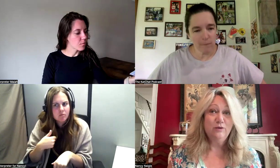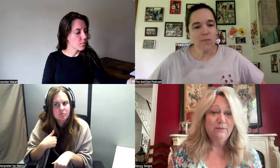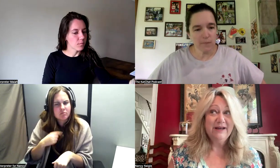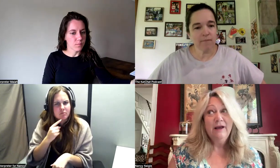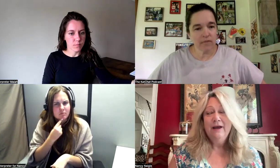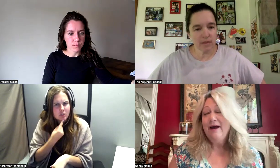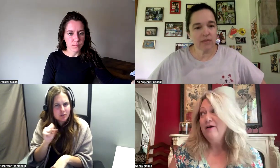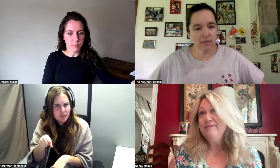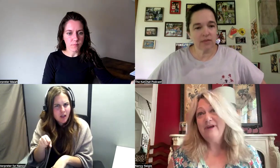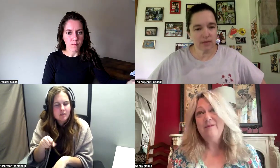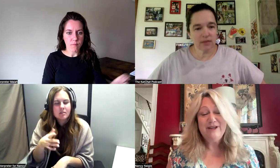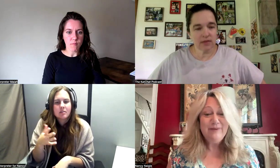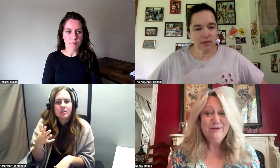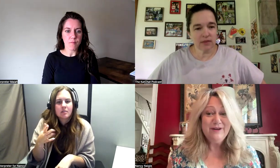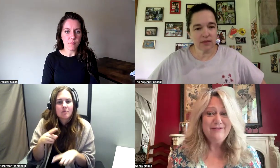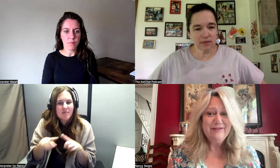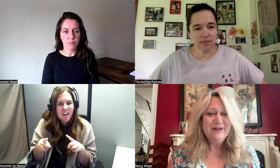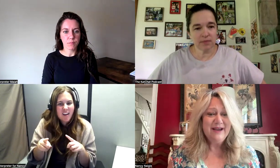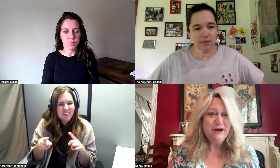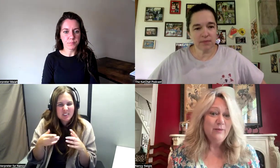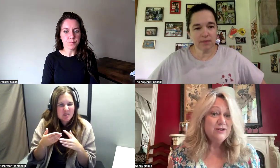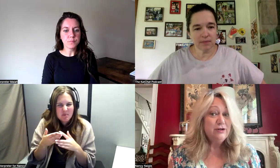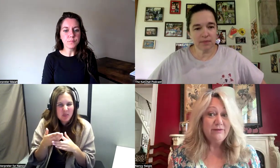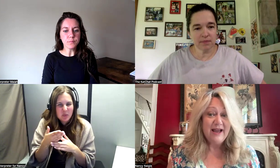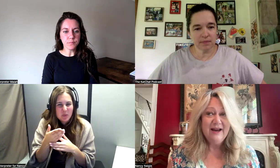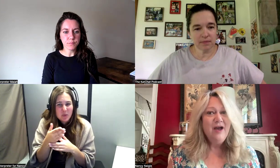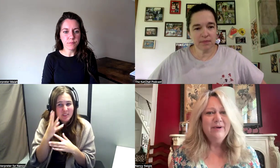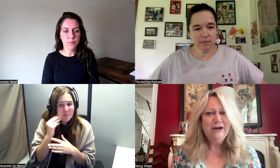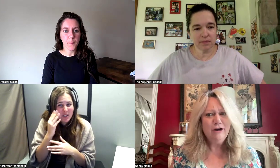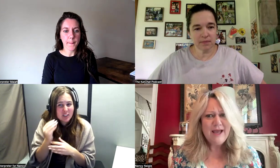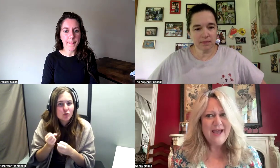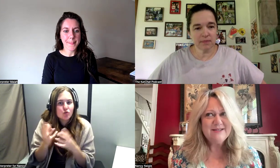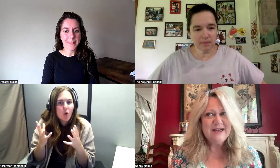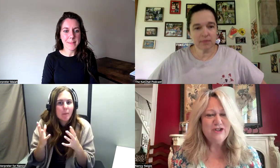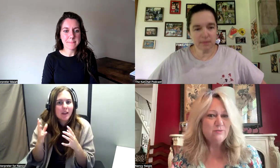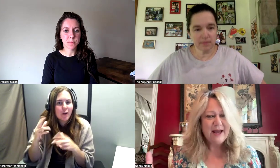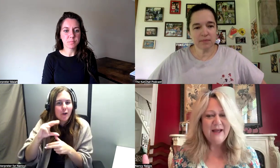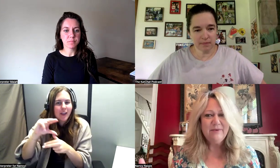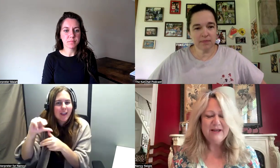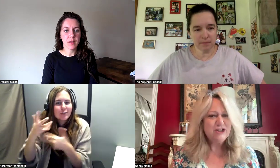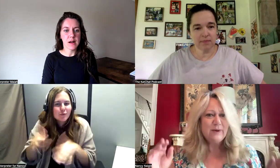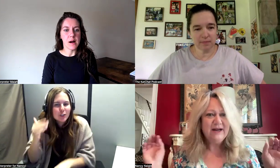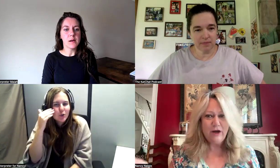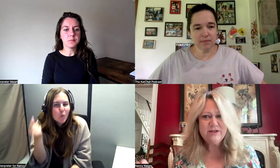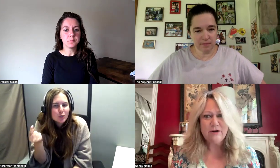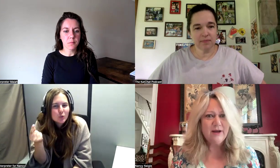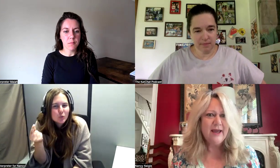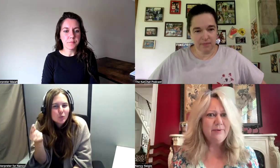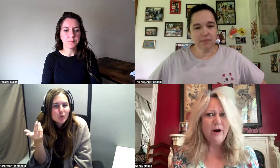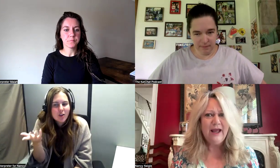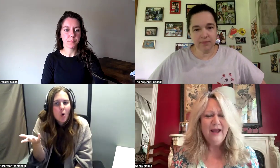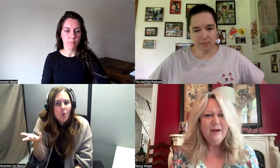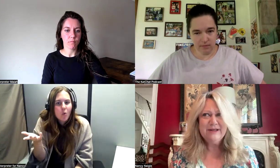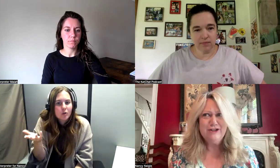we get older. But you've been through enough of them that you kind of know what to do, right? But in her case, like she's ready, but like she's ready to host the